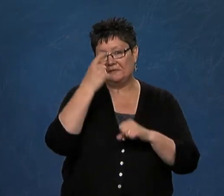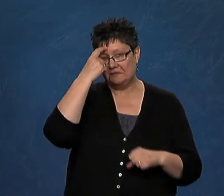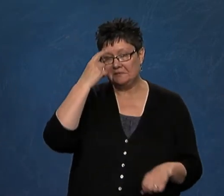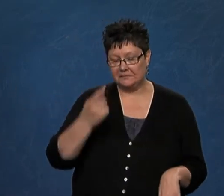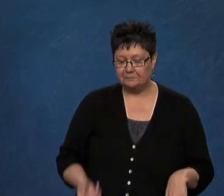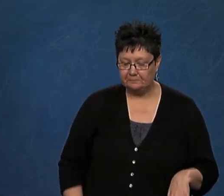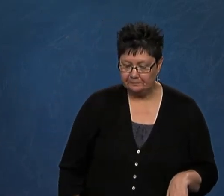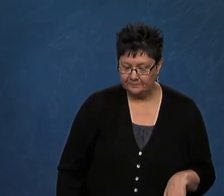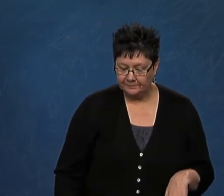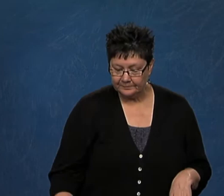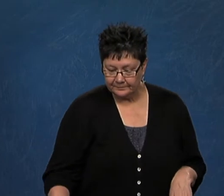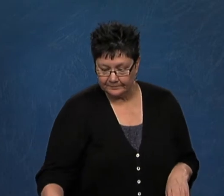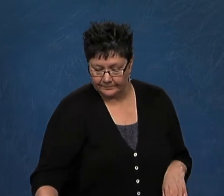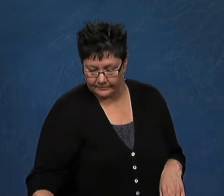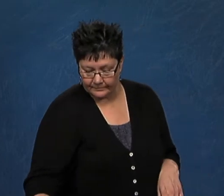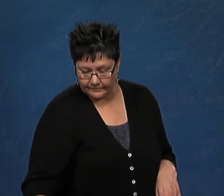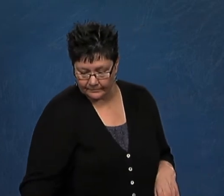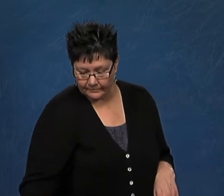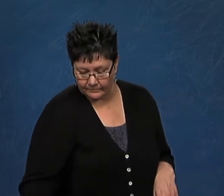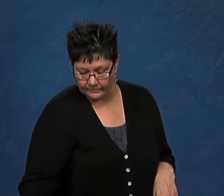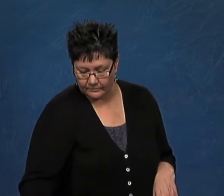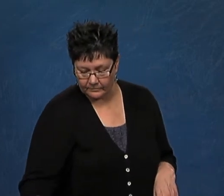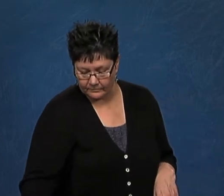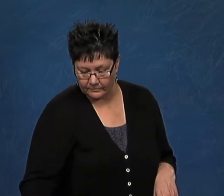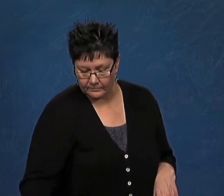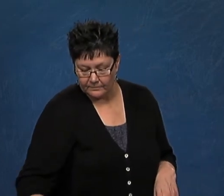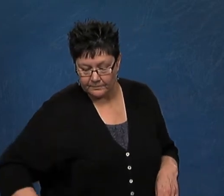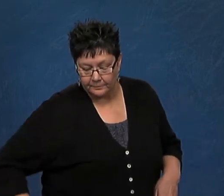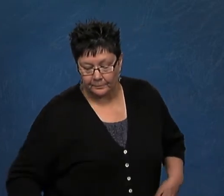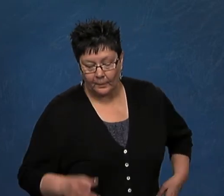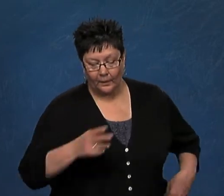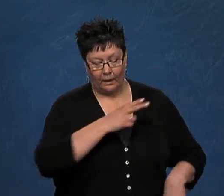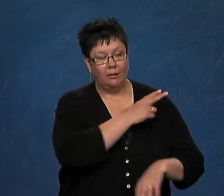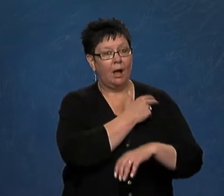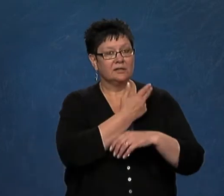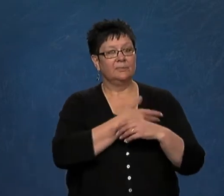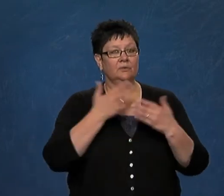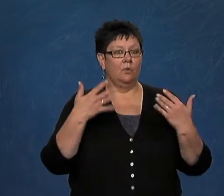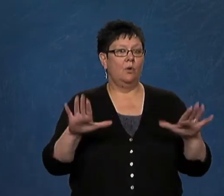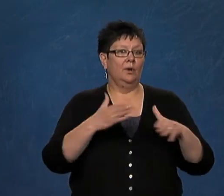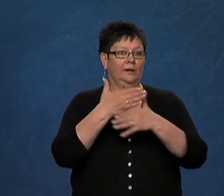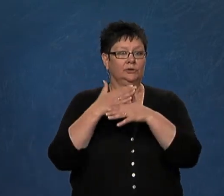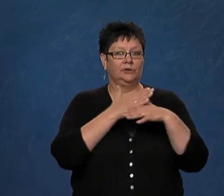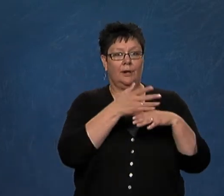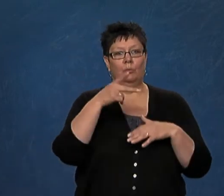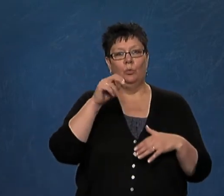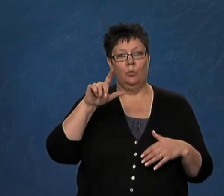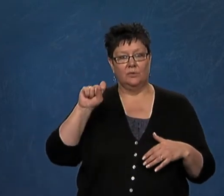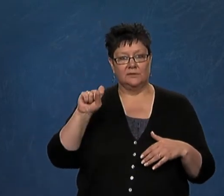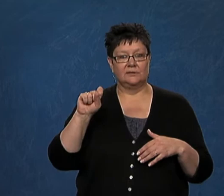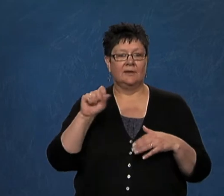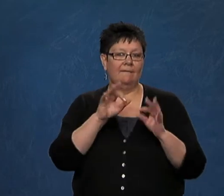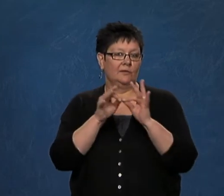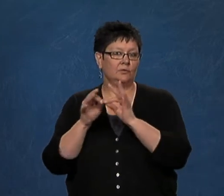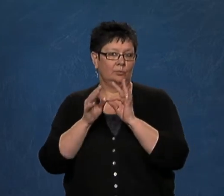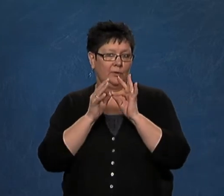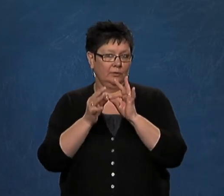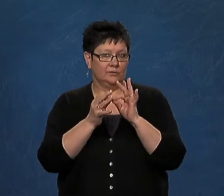the different locations. Now, hospitals already share pools